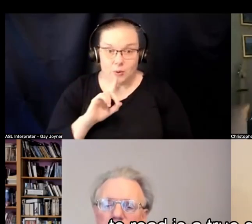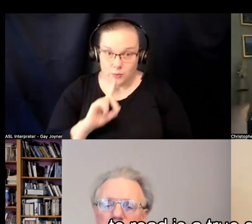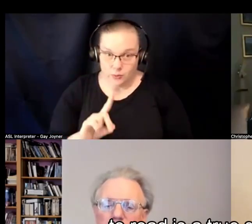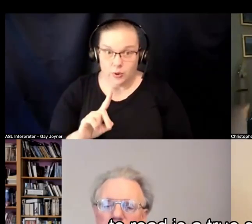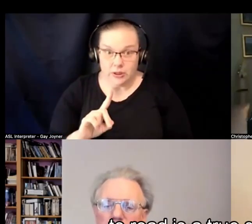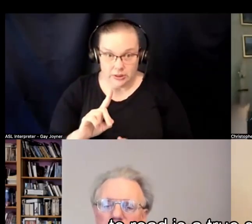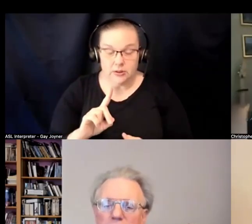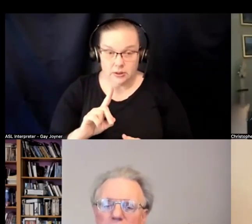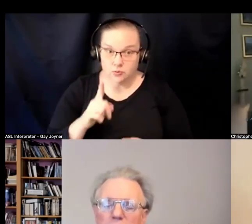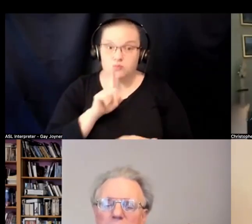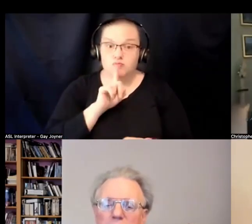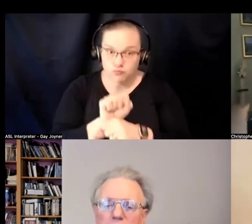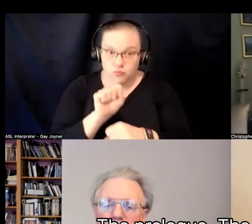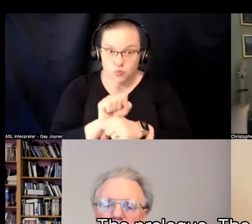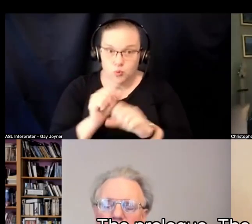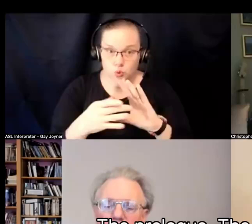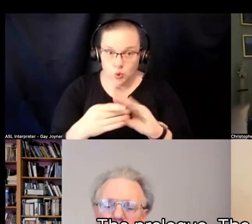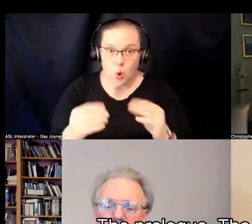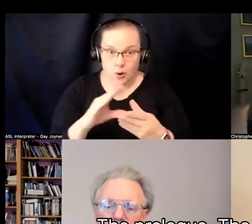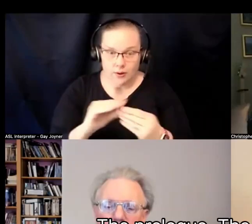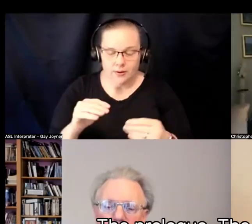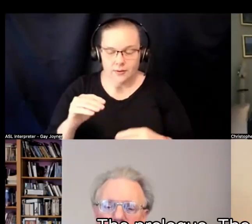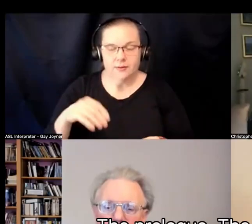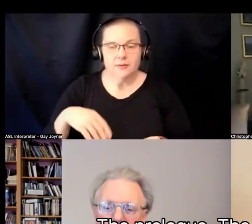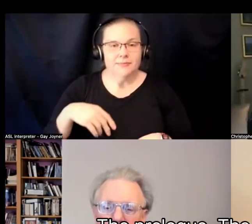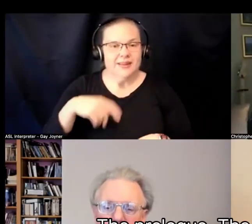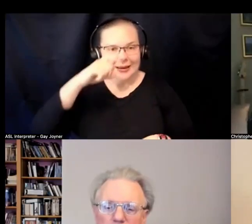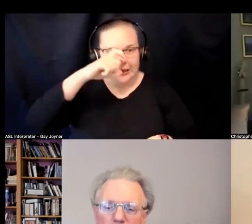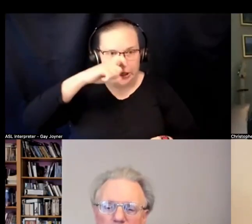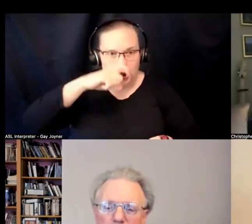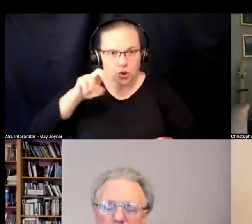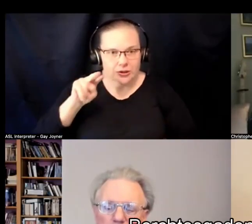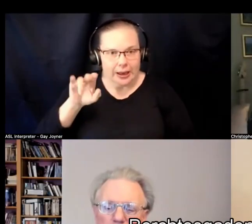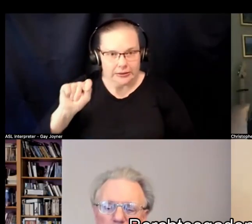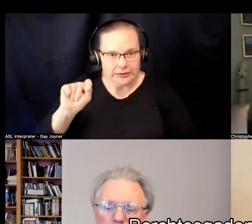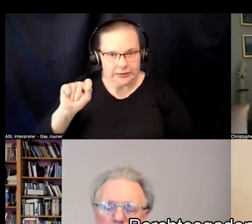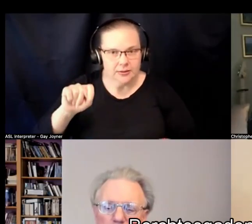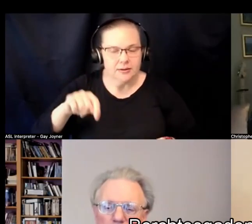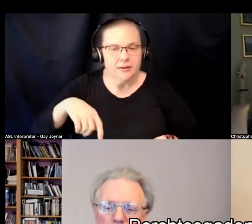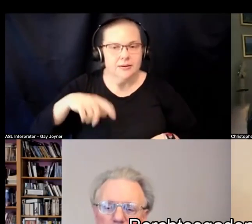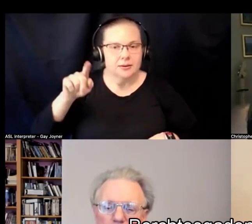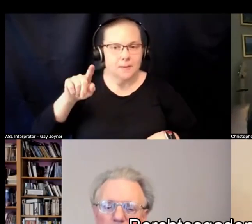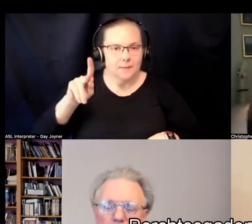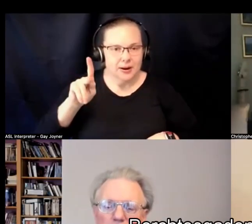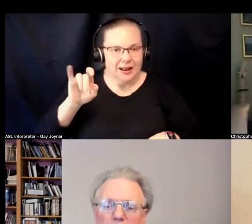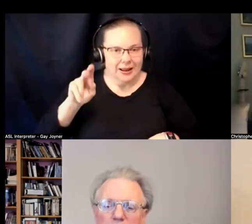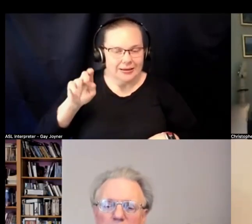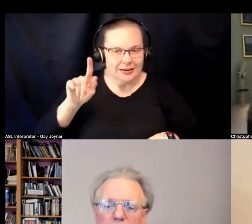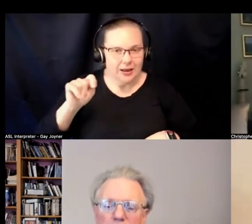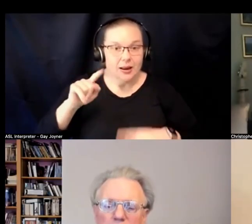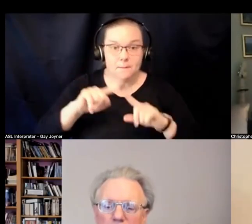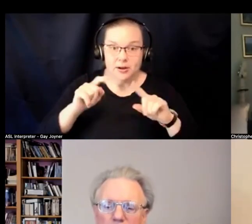story. So let's get started. The prologue: The Eagle's Nest, Kelstein Mountain, Berchtesgaden, Bavaria,